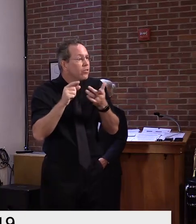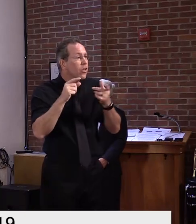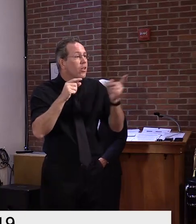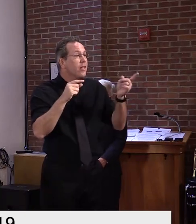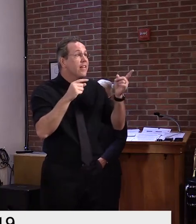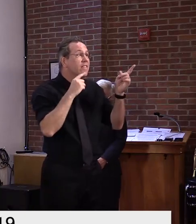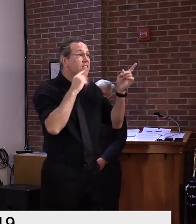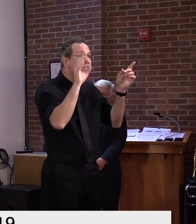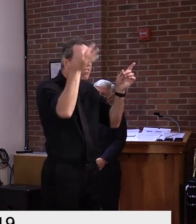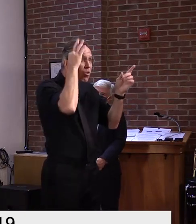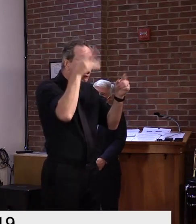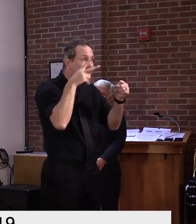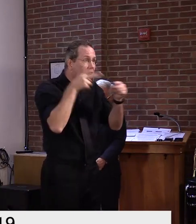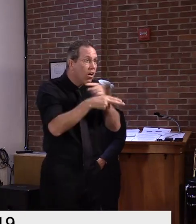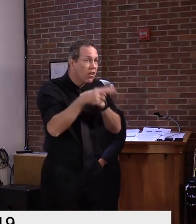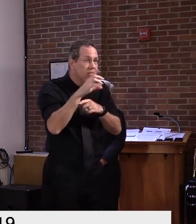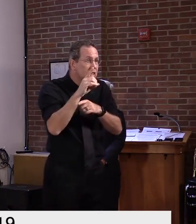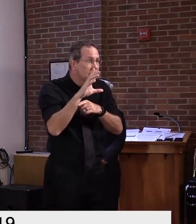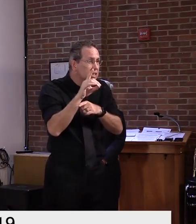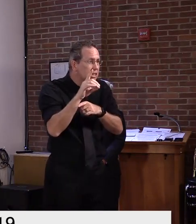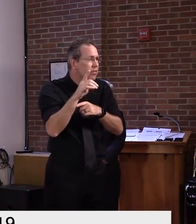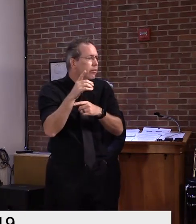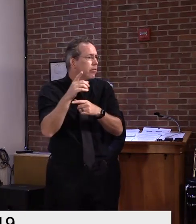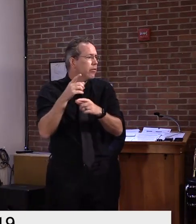are secondarily at risk.